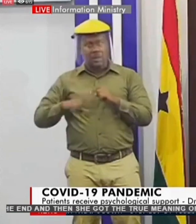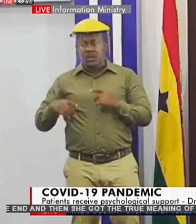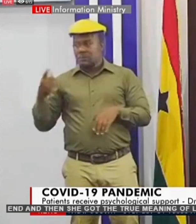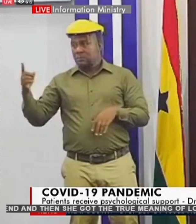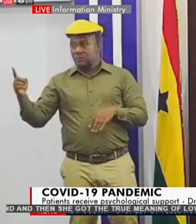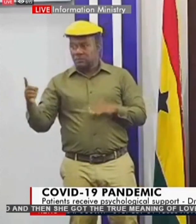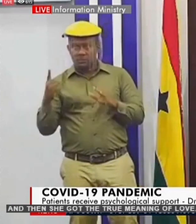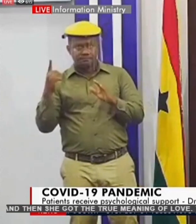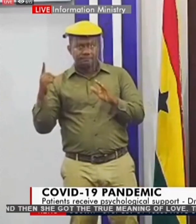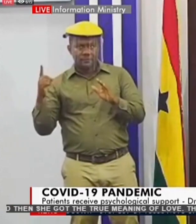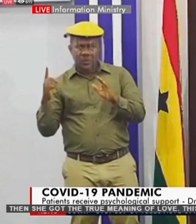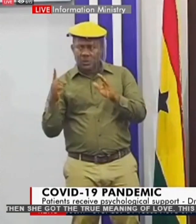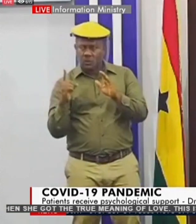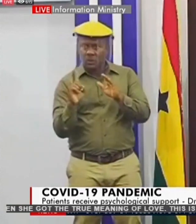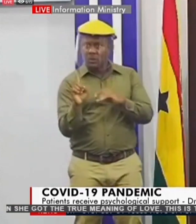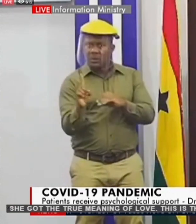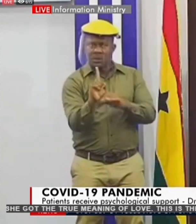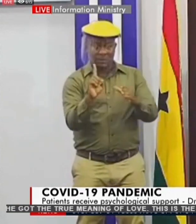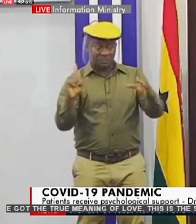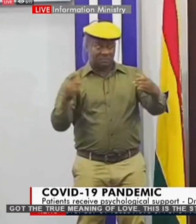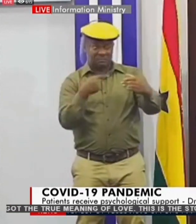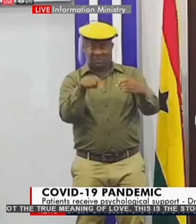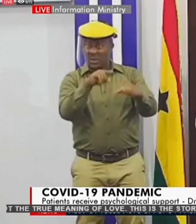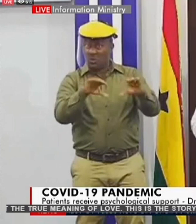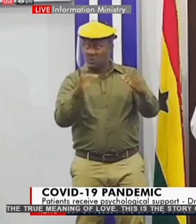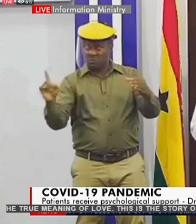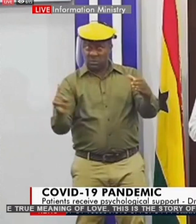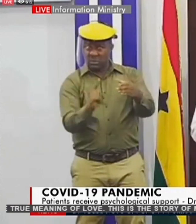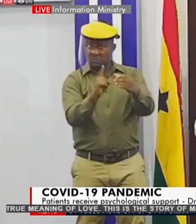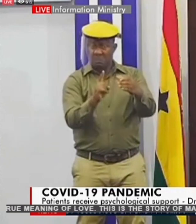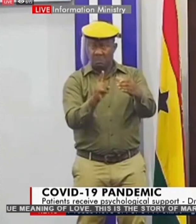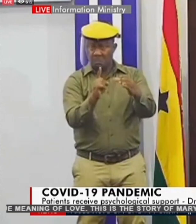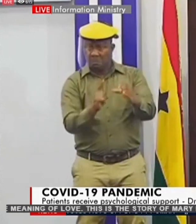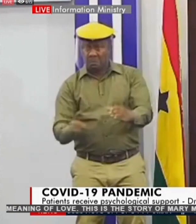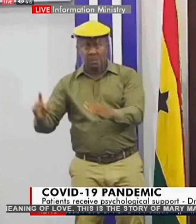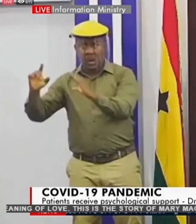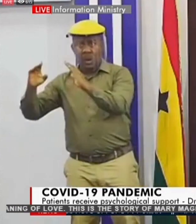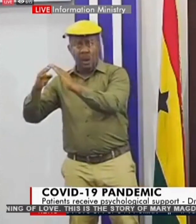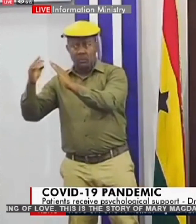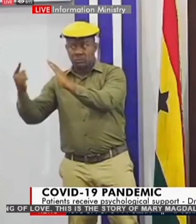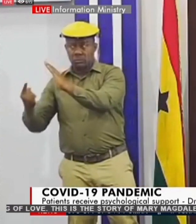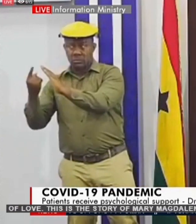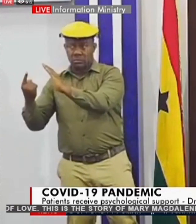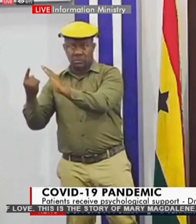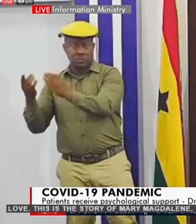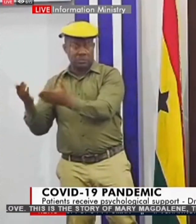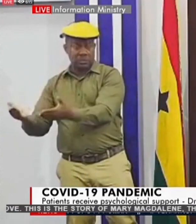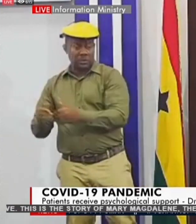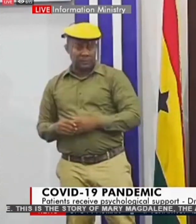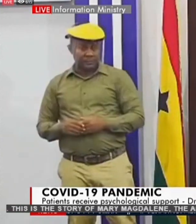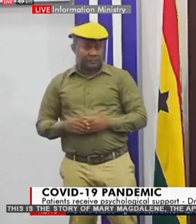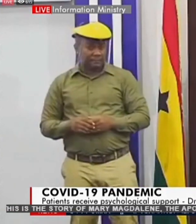to self-isolation. The other effect is that it will prevent people